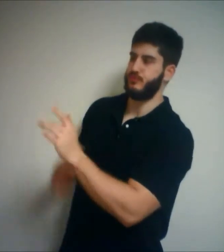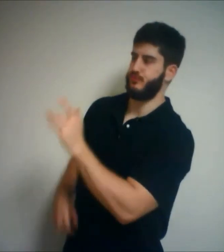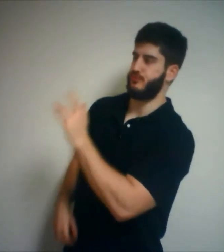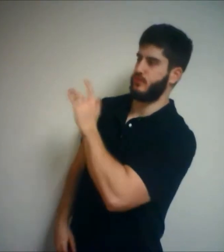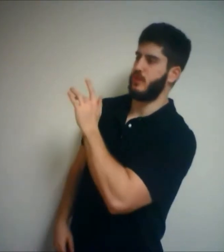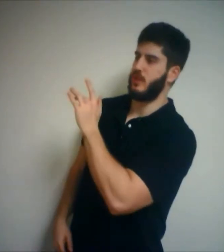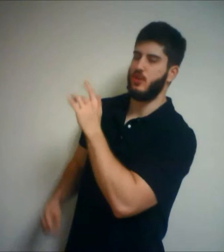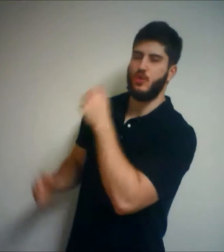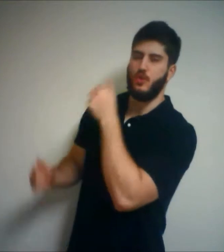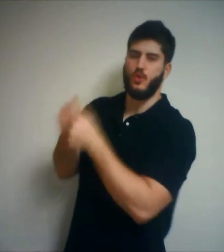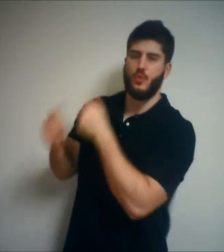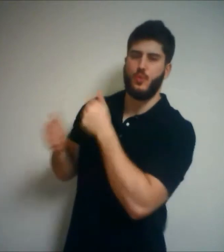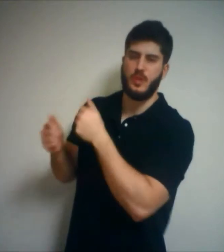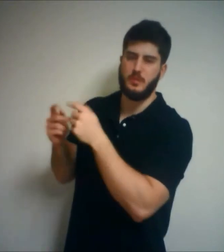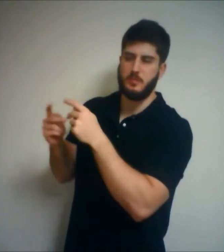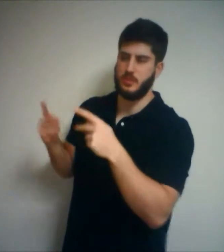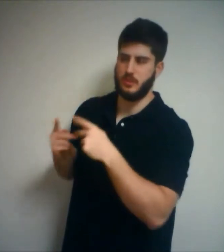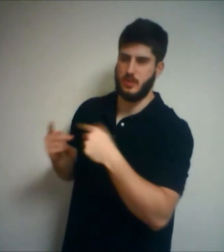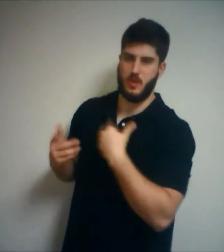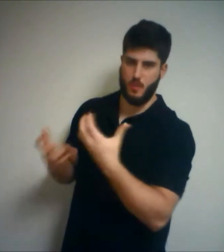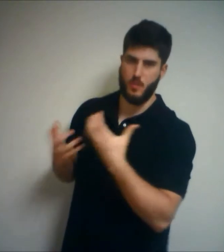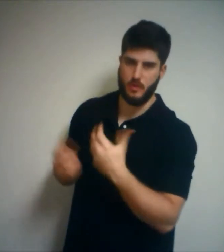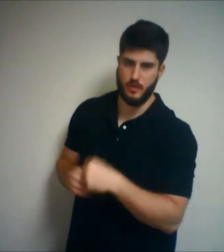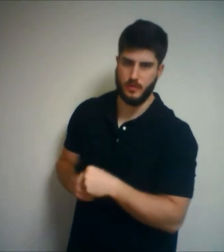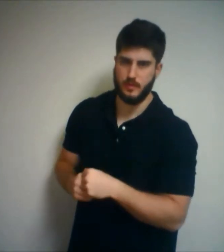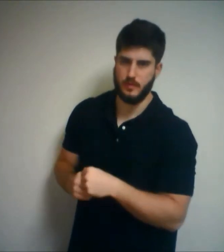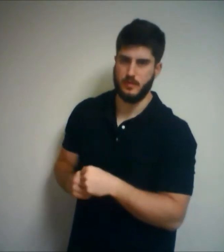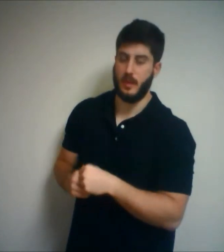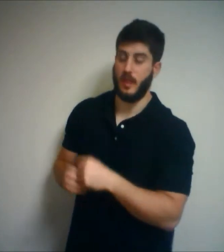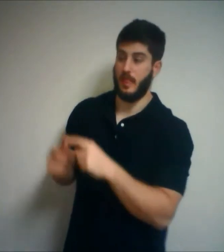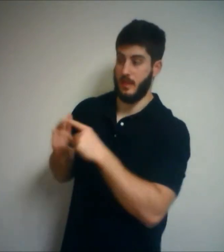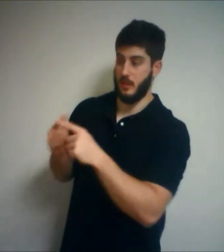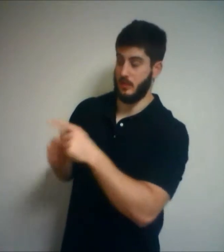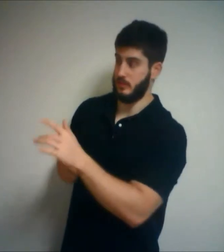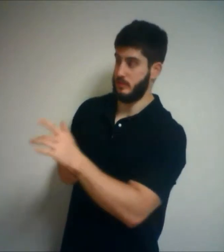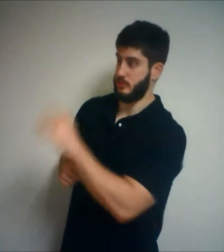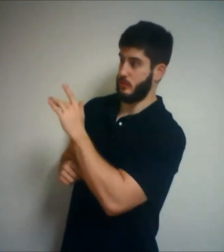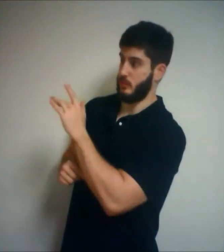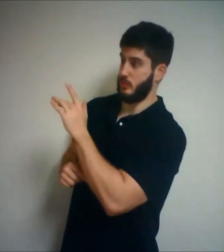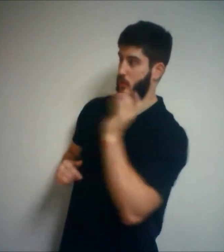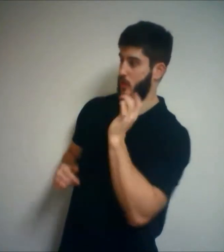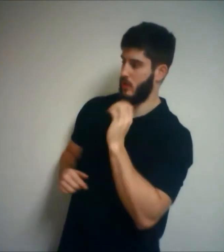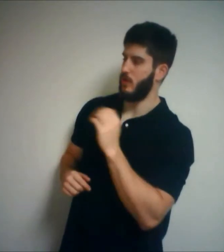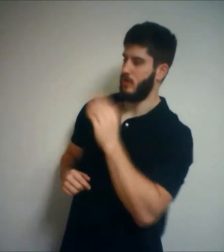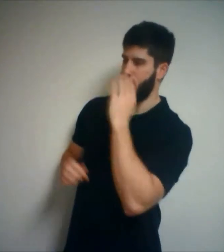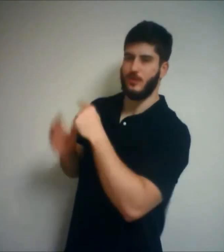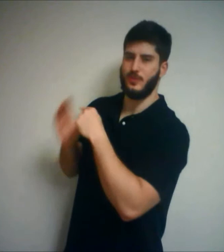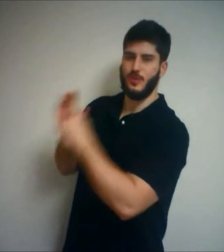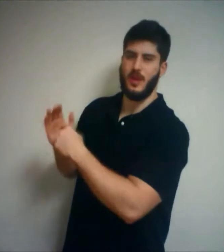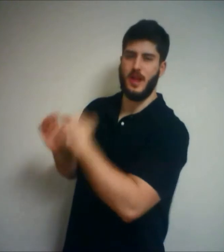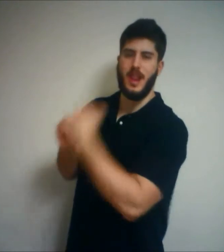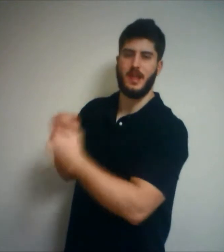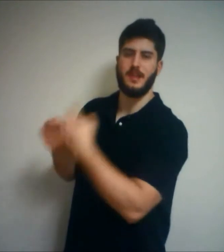want. And that will then drop last name into my